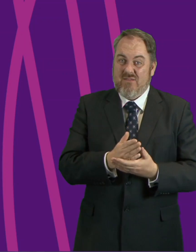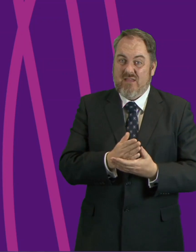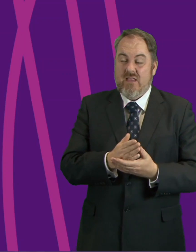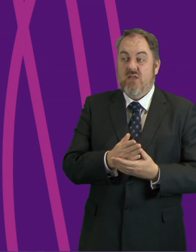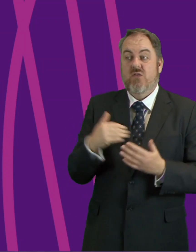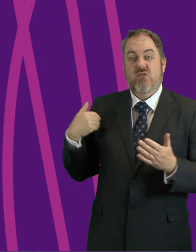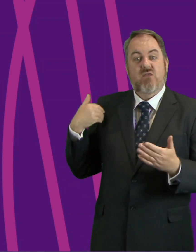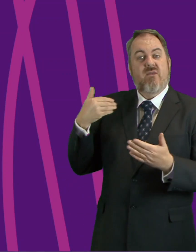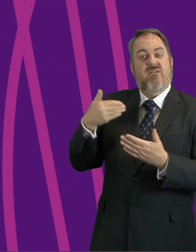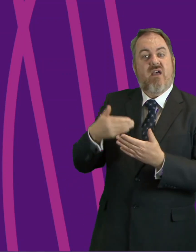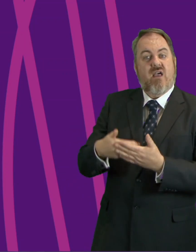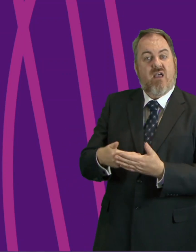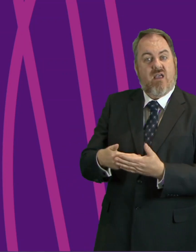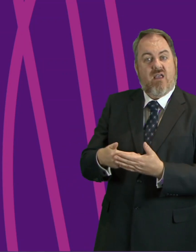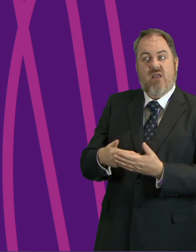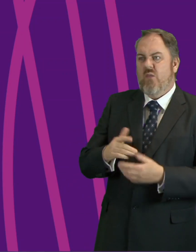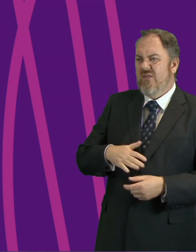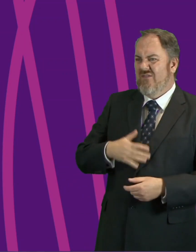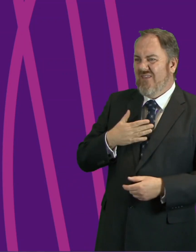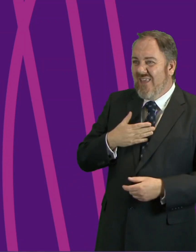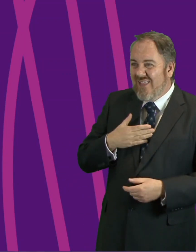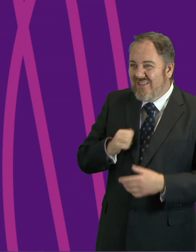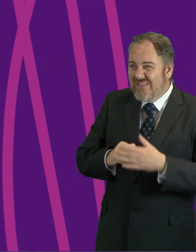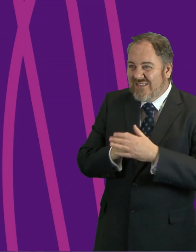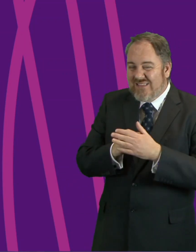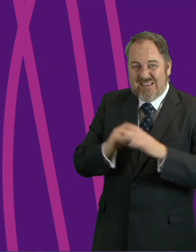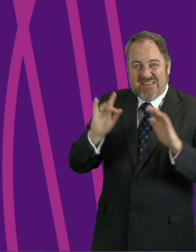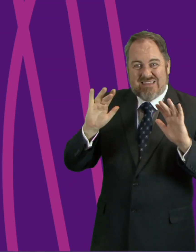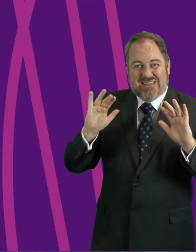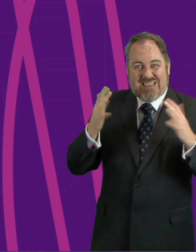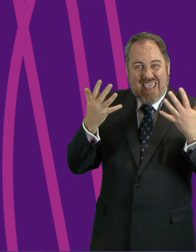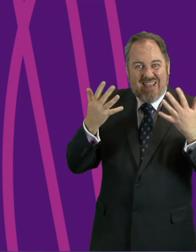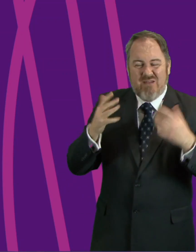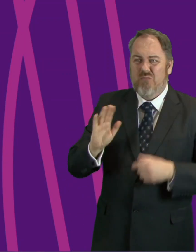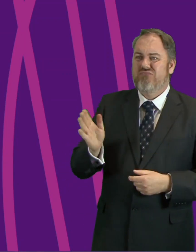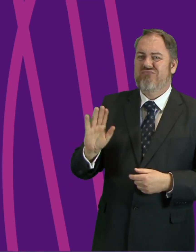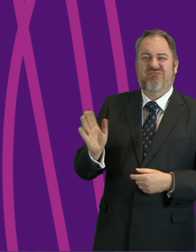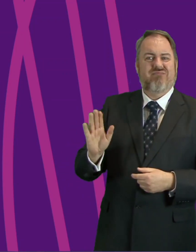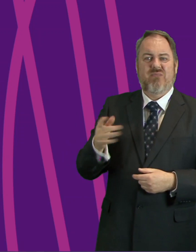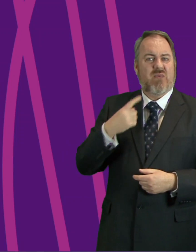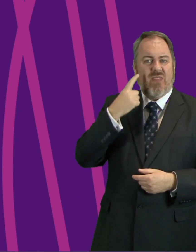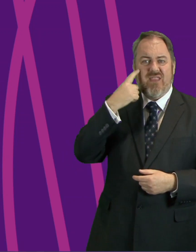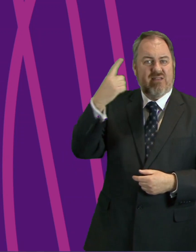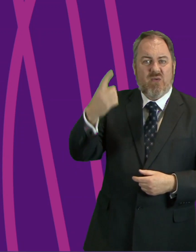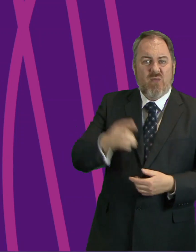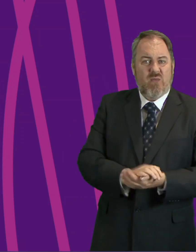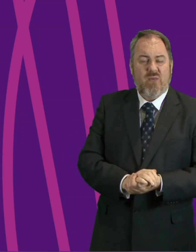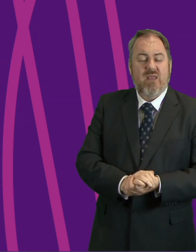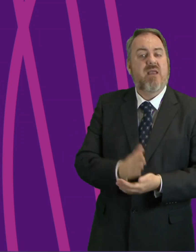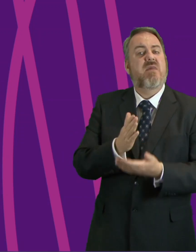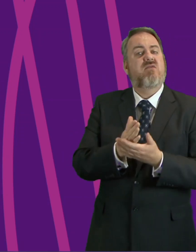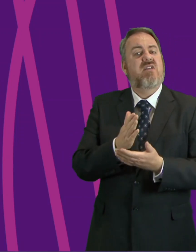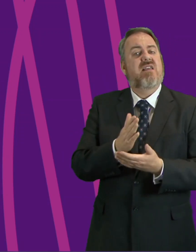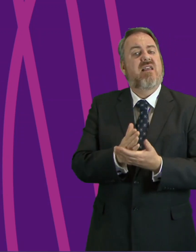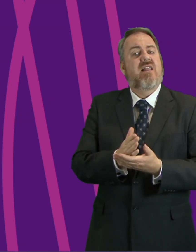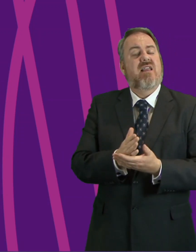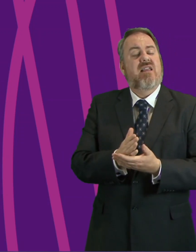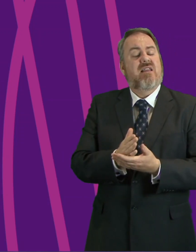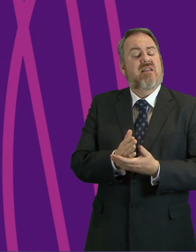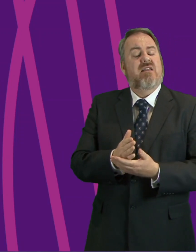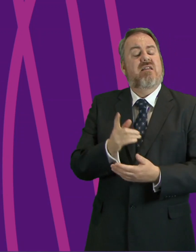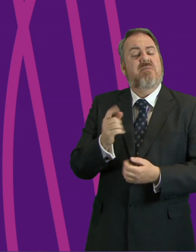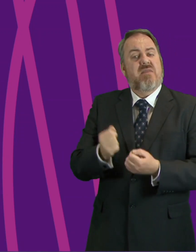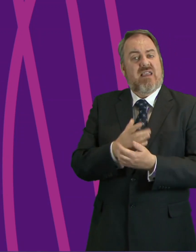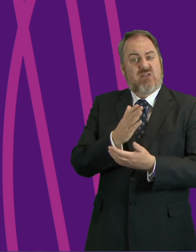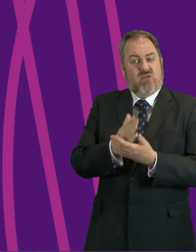that would suggest it is as high, anywhere near as high as 10 in care homes. The difficulty of making that assessment across care